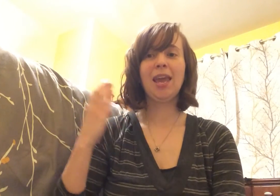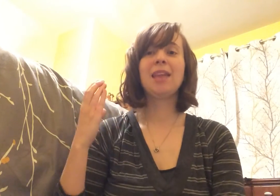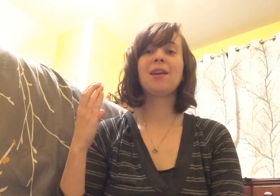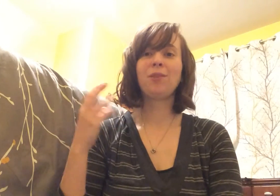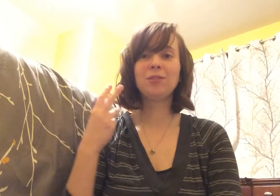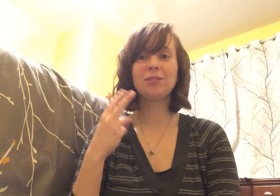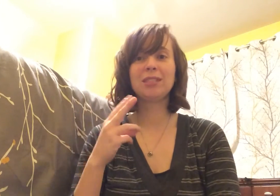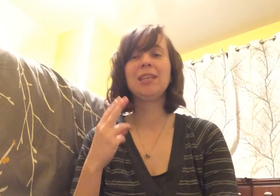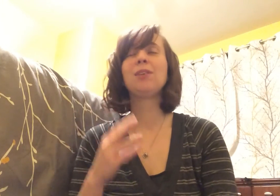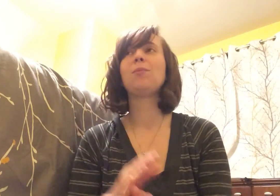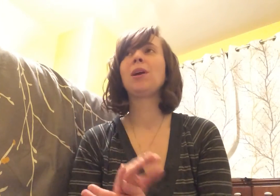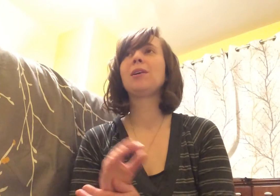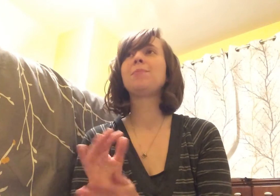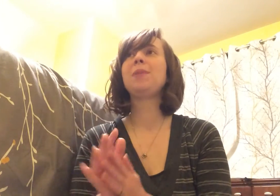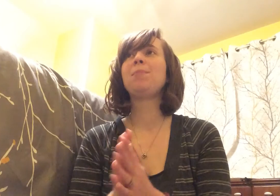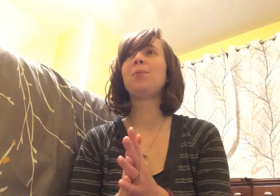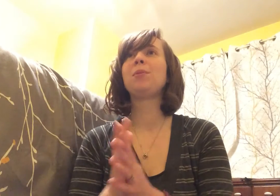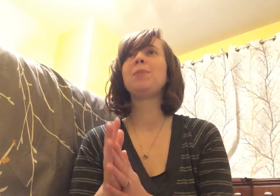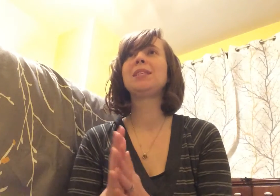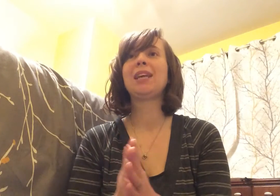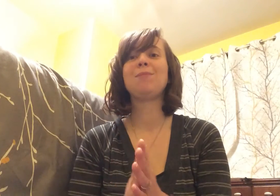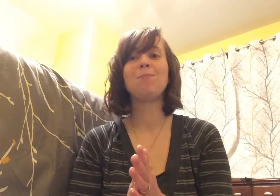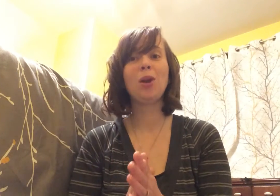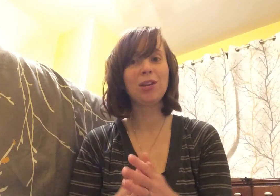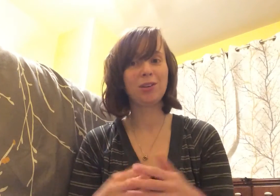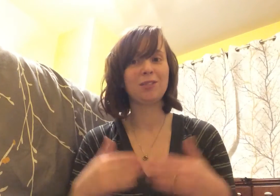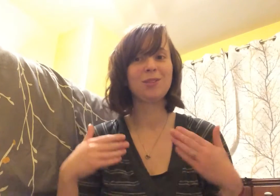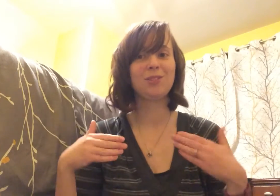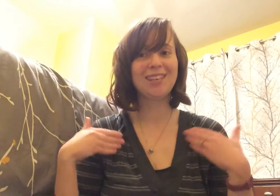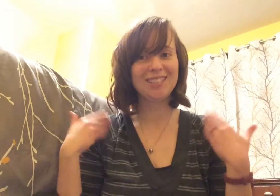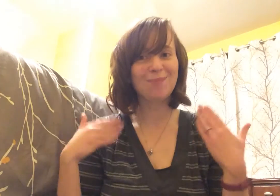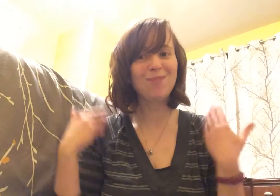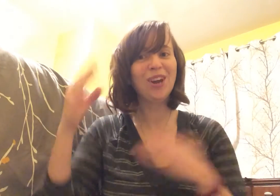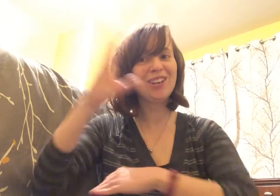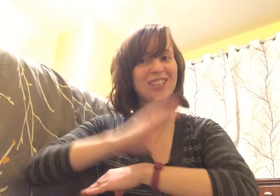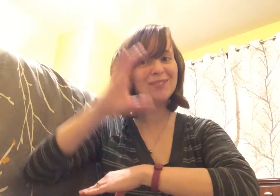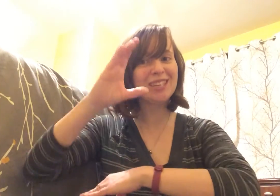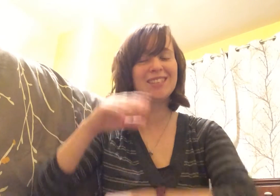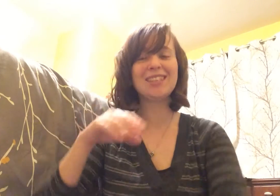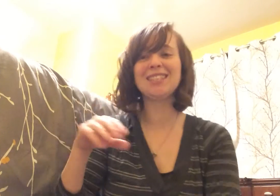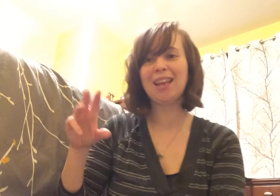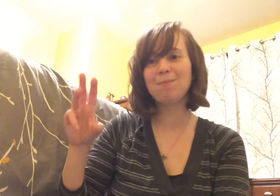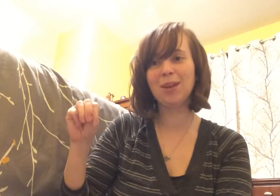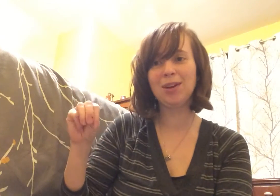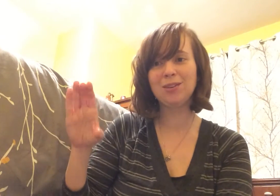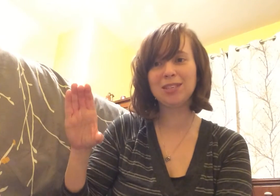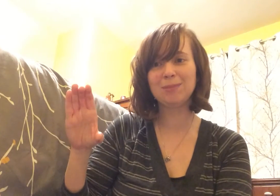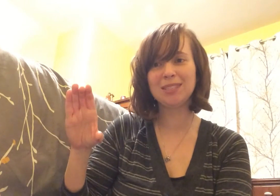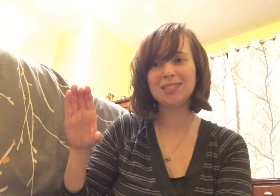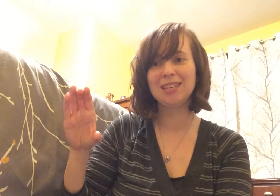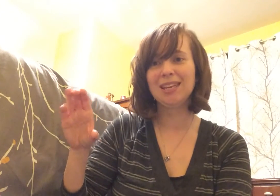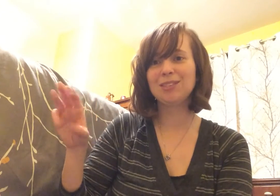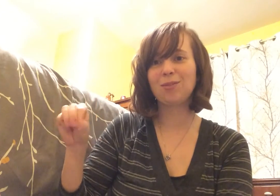And I've also seen it where people would be signing Merry Christmas. So instead of saying Merry Christmas, you can say Merry Christmas.